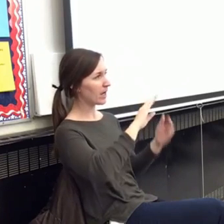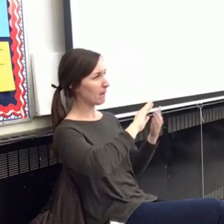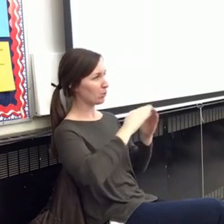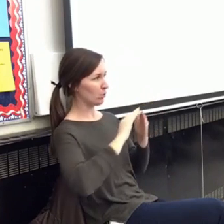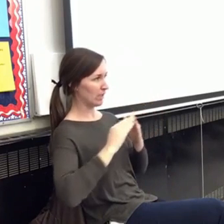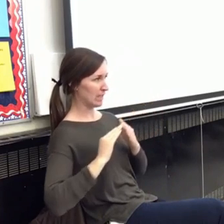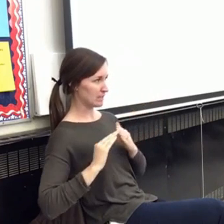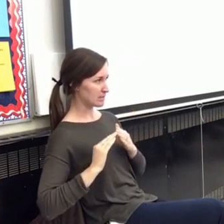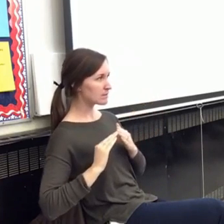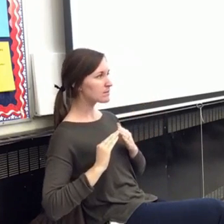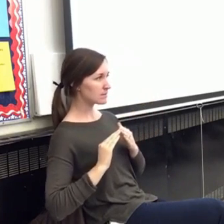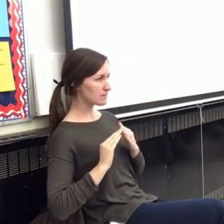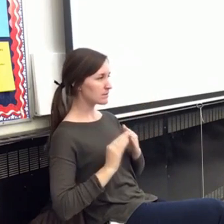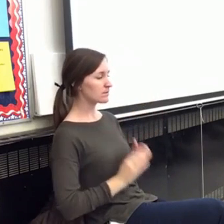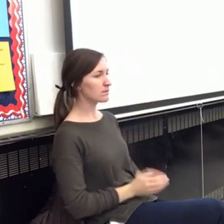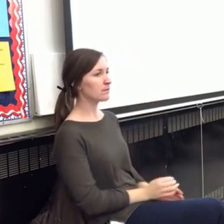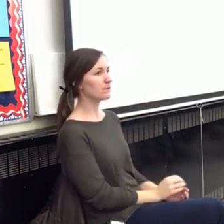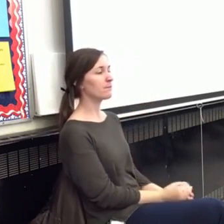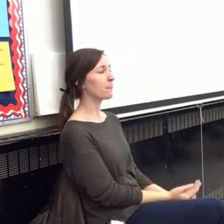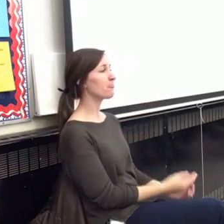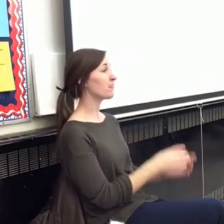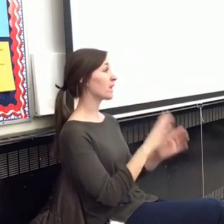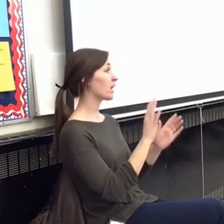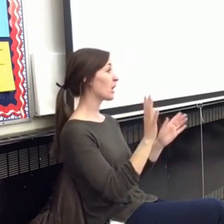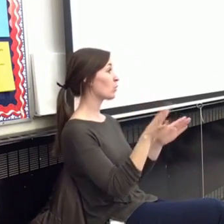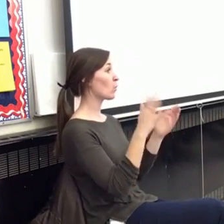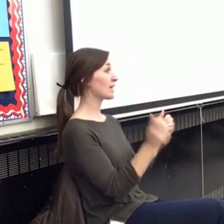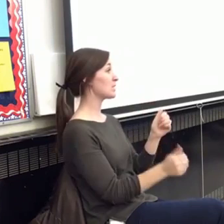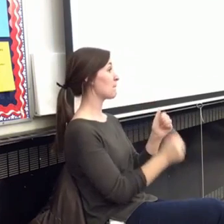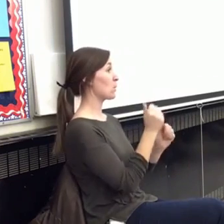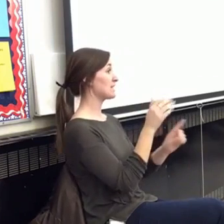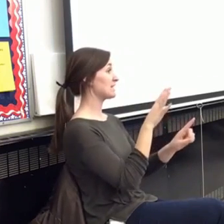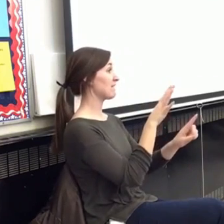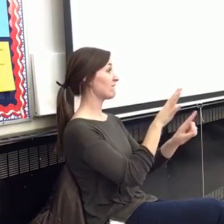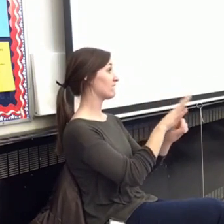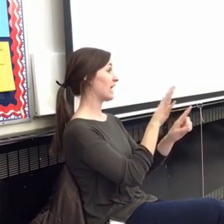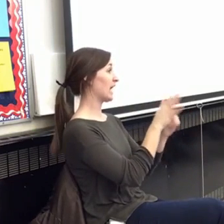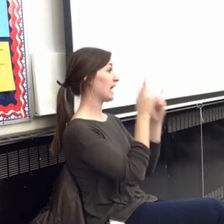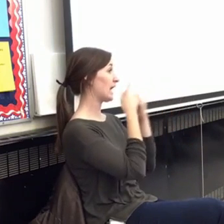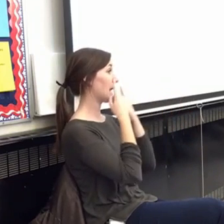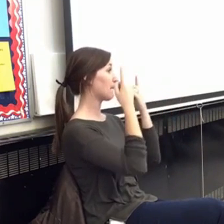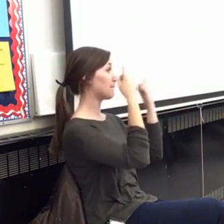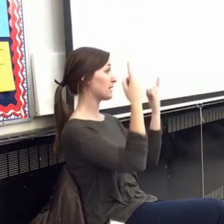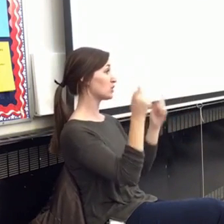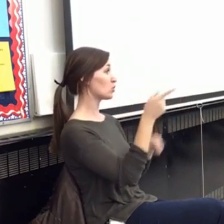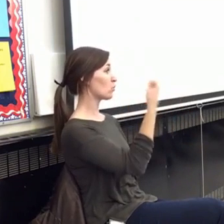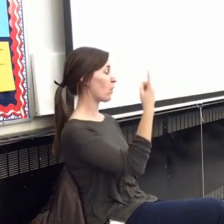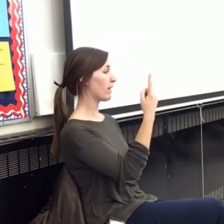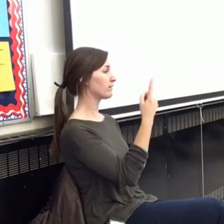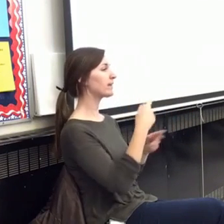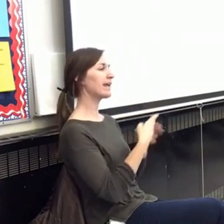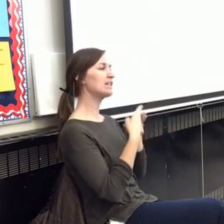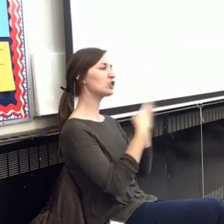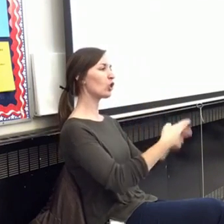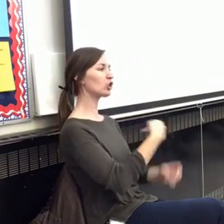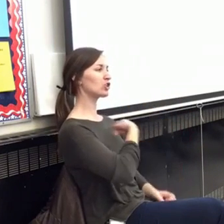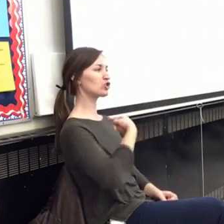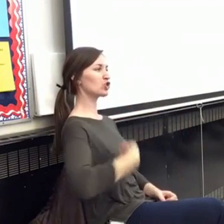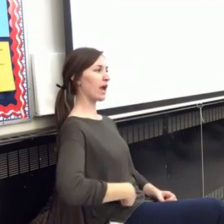communities. And what is the most famous of all the Asian ethnic communities? It's Chinatown,